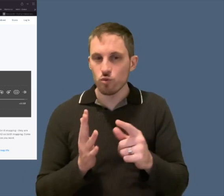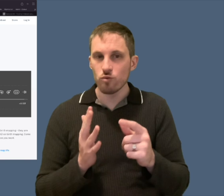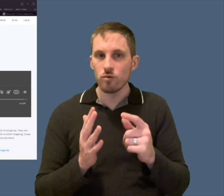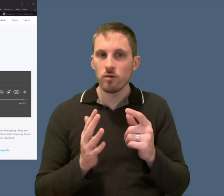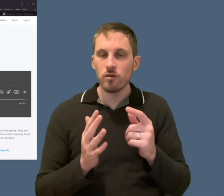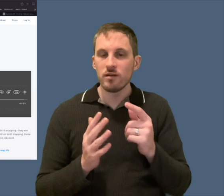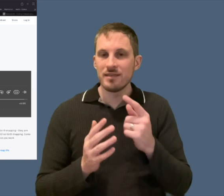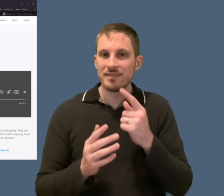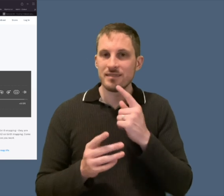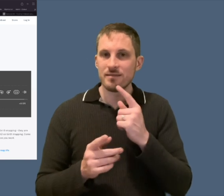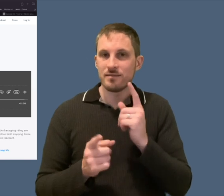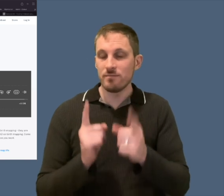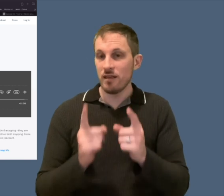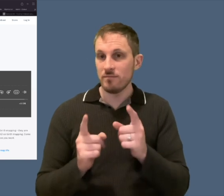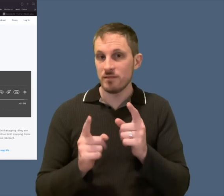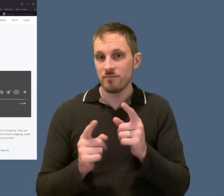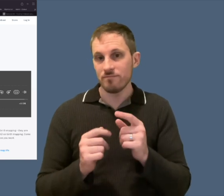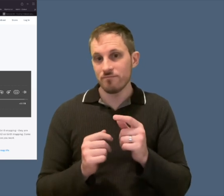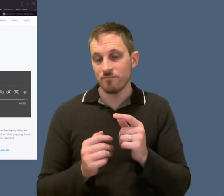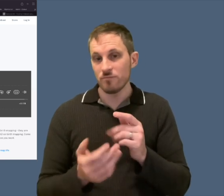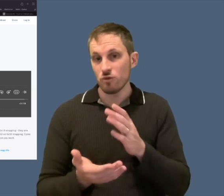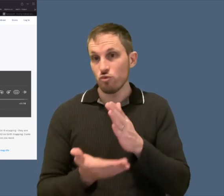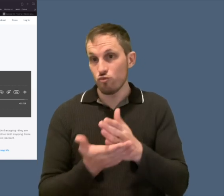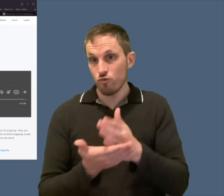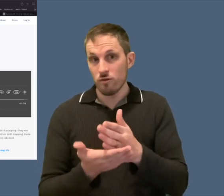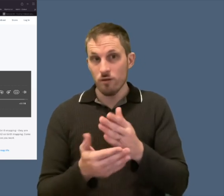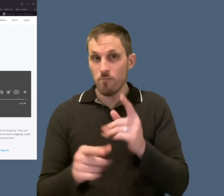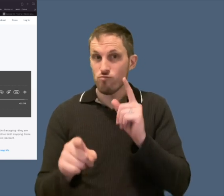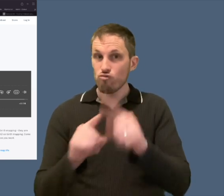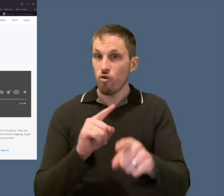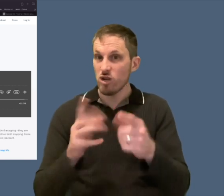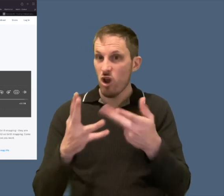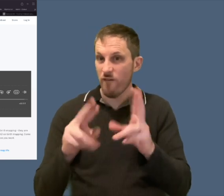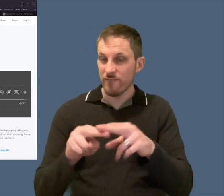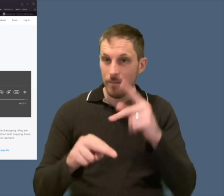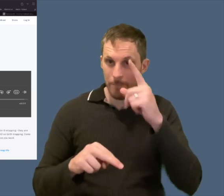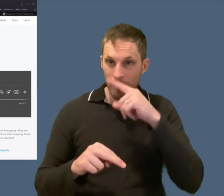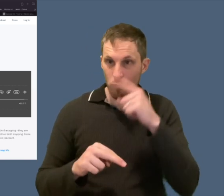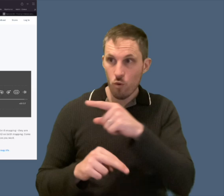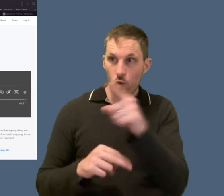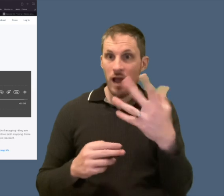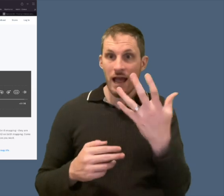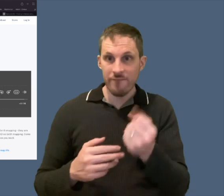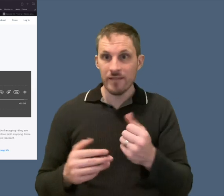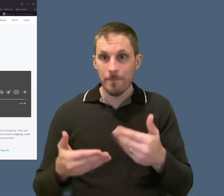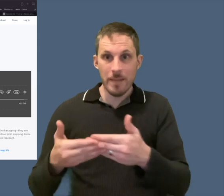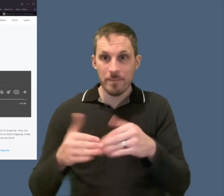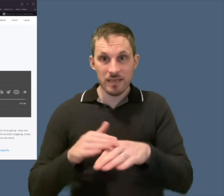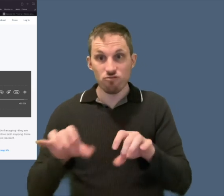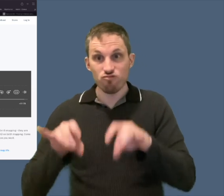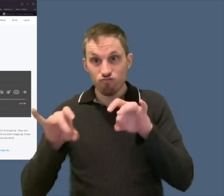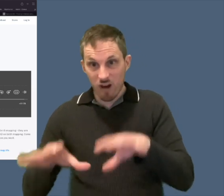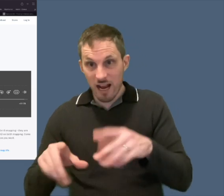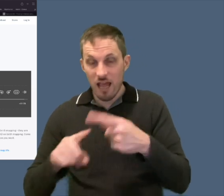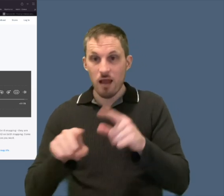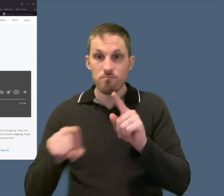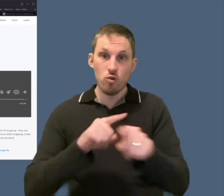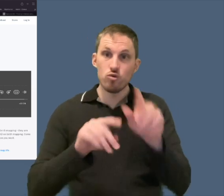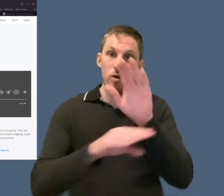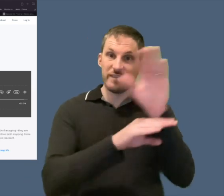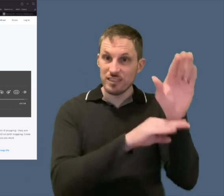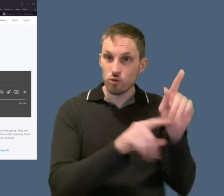need this. But the truth is, the majority of people having a baby in Australia and most parts of the world